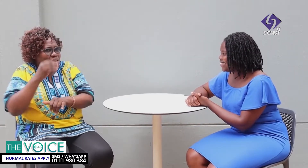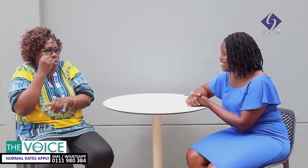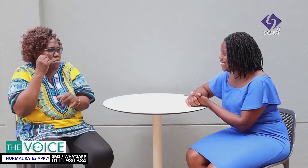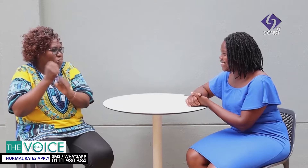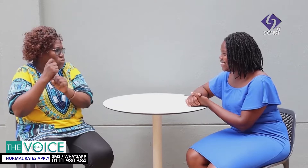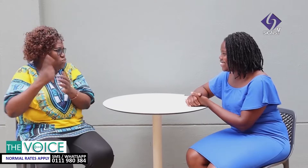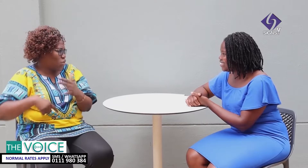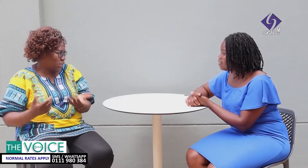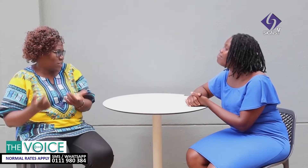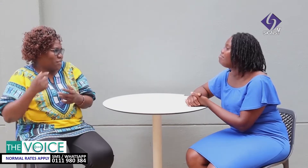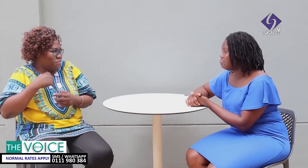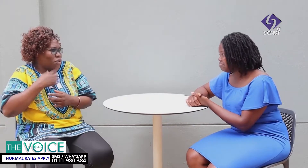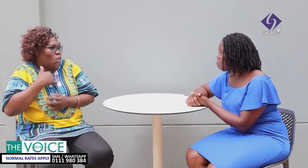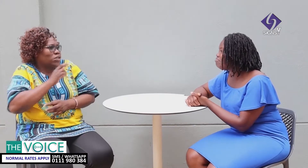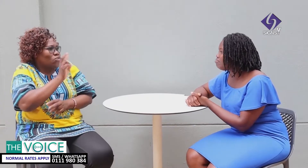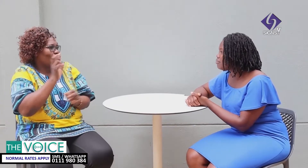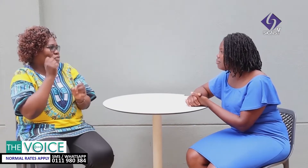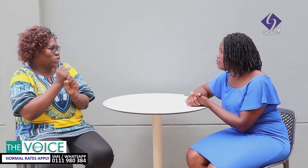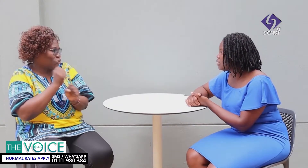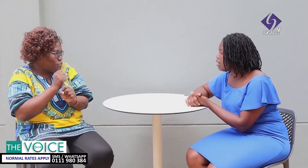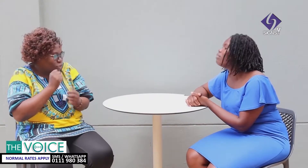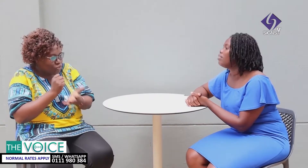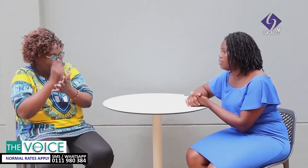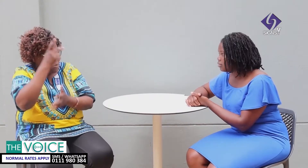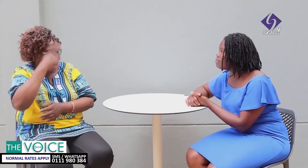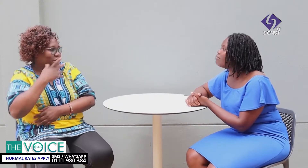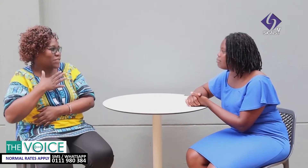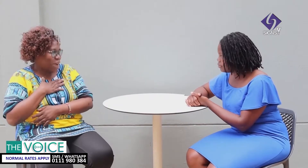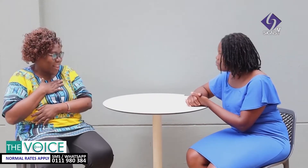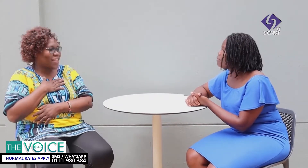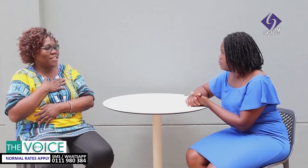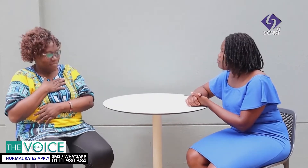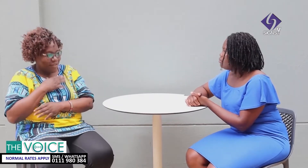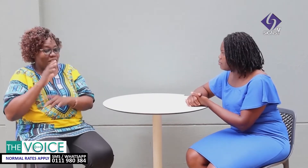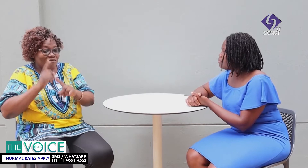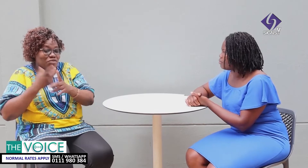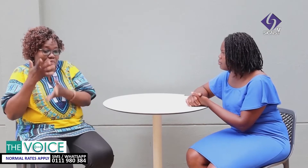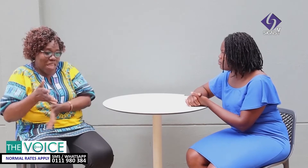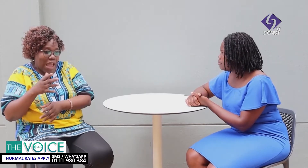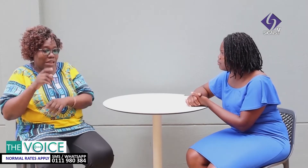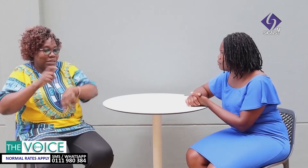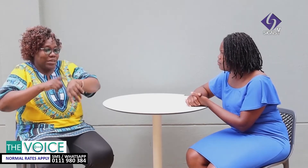But at this time, I really wanted to look for a job to help my parents out. But